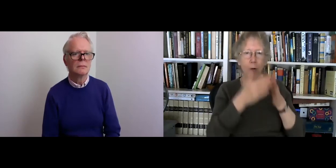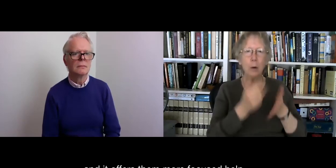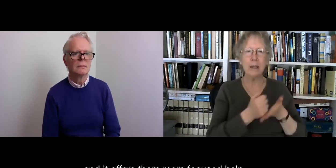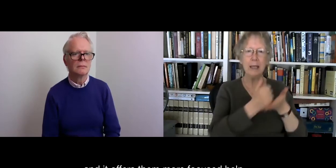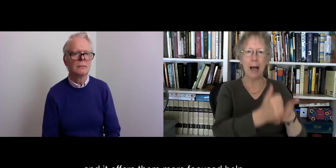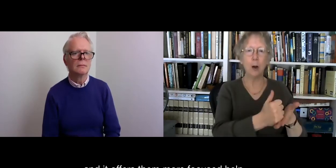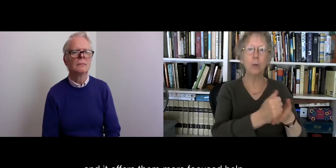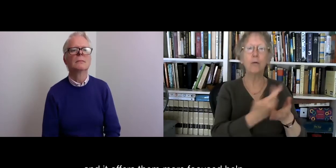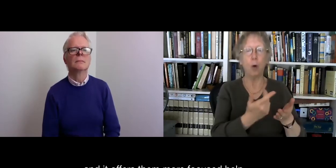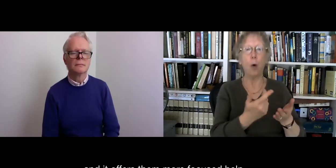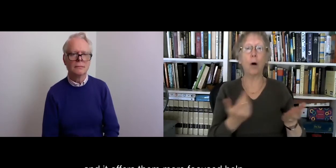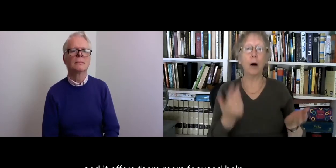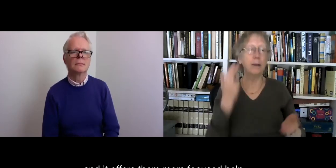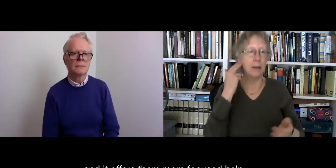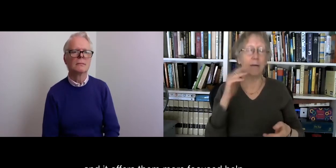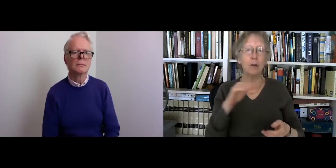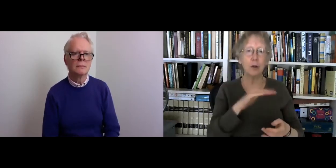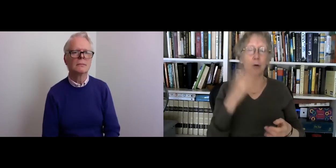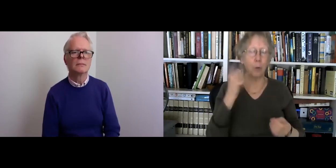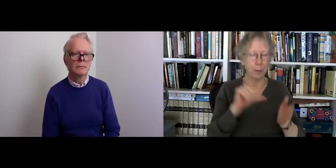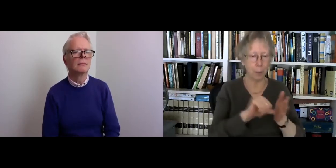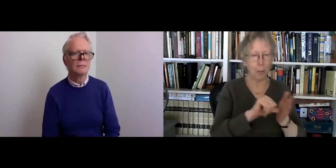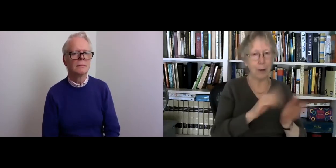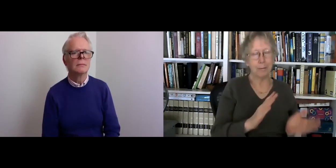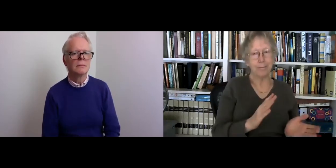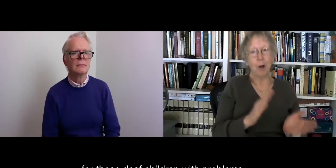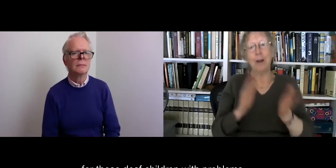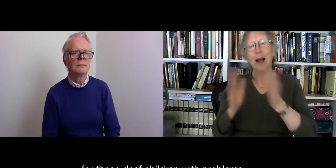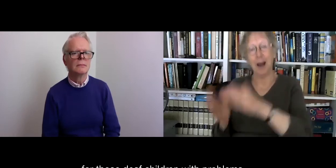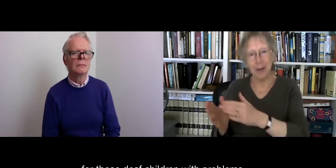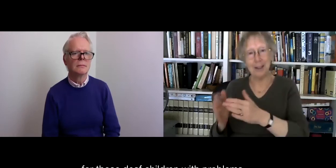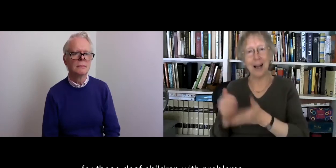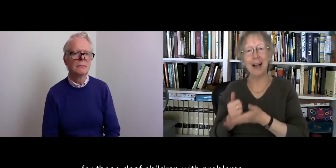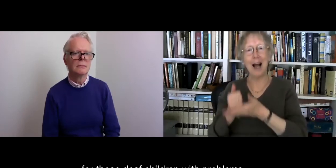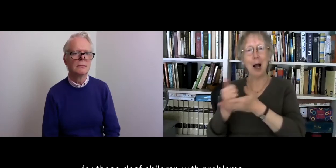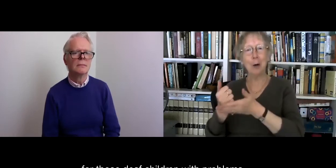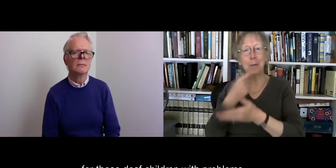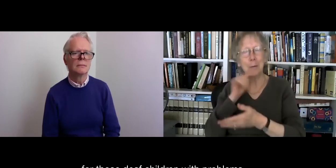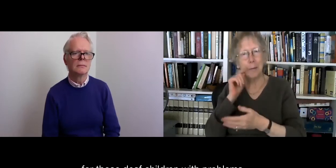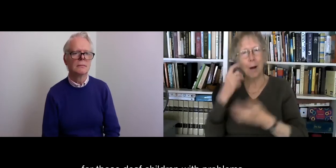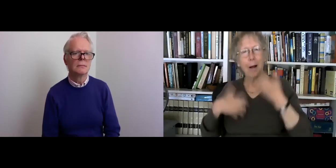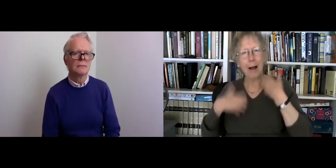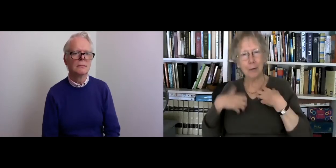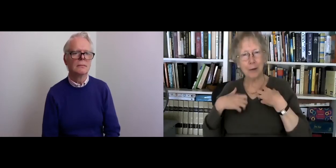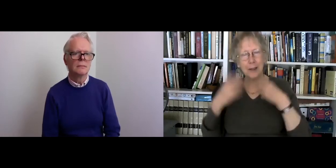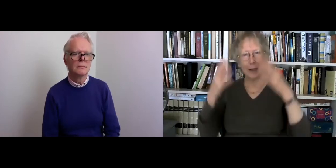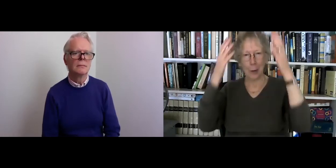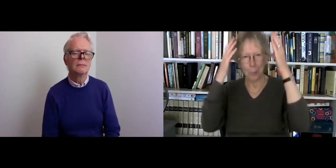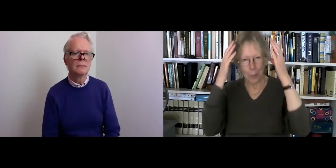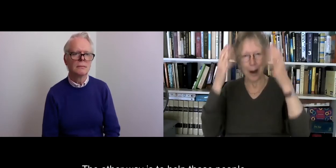and it offers them more focused help for those deaf children with problems. And the